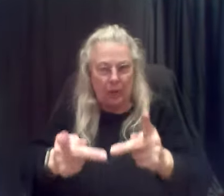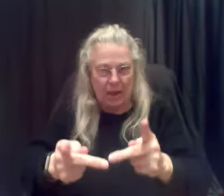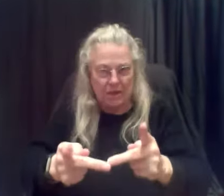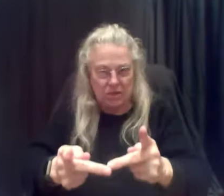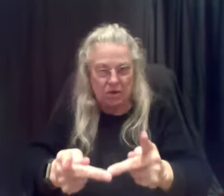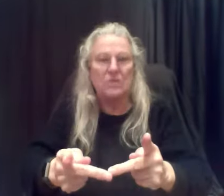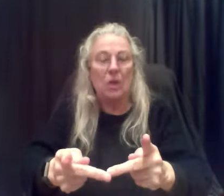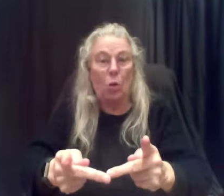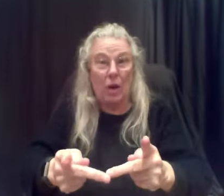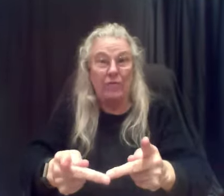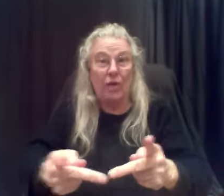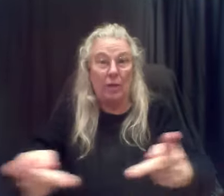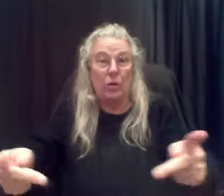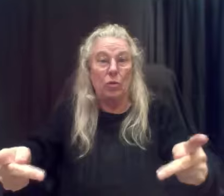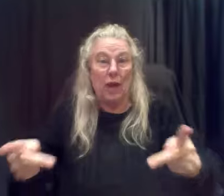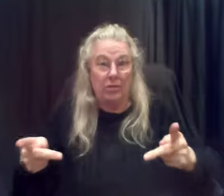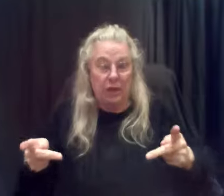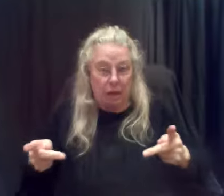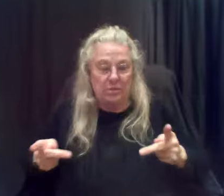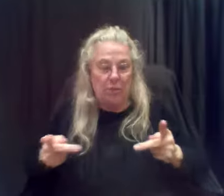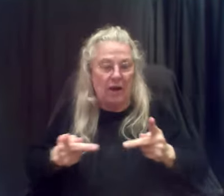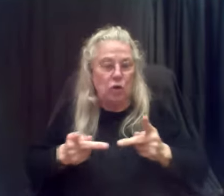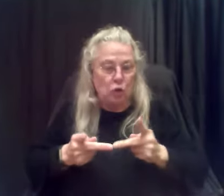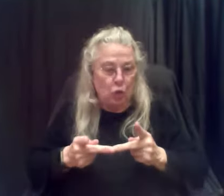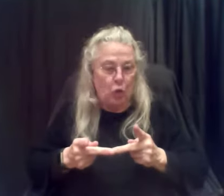place starts away from you and then comes back toward you.